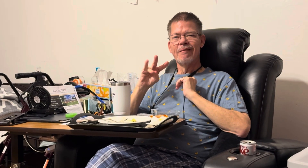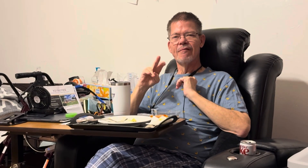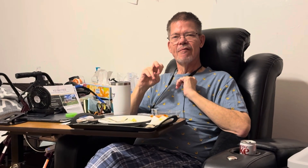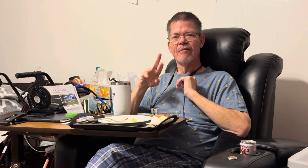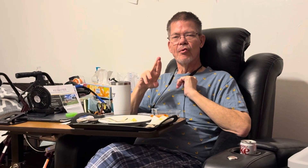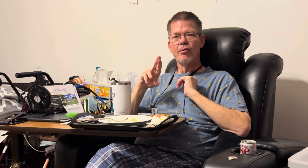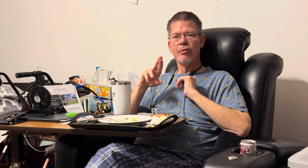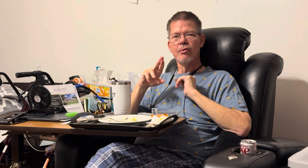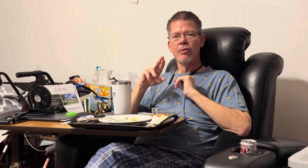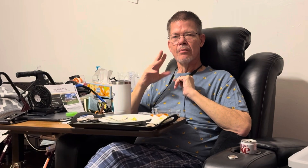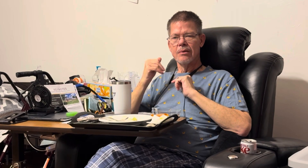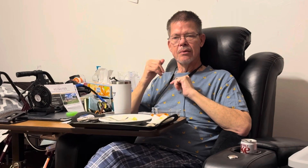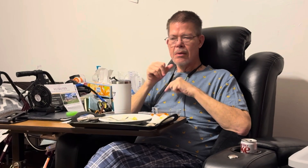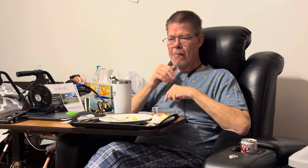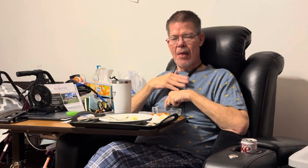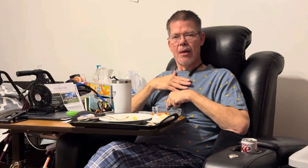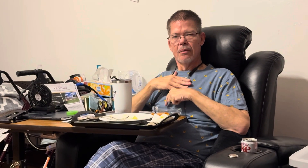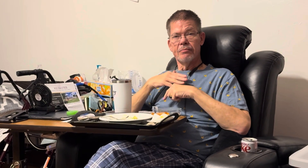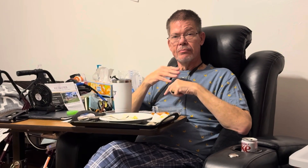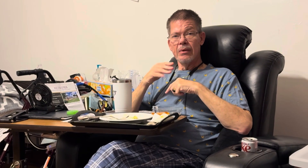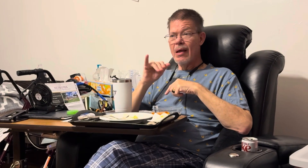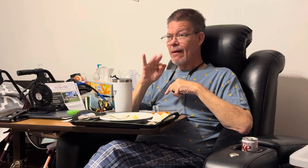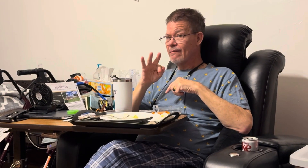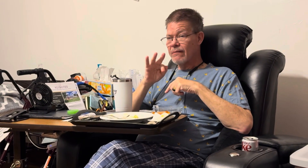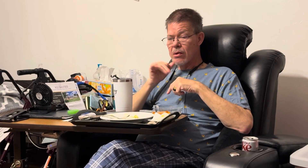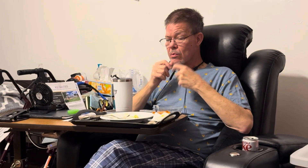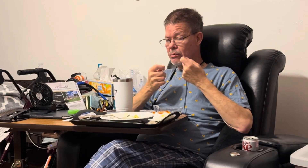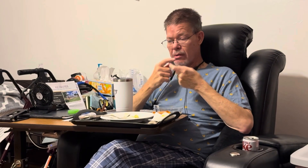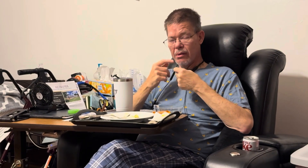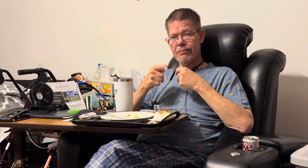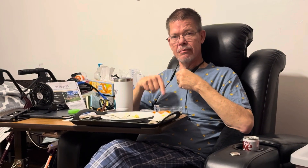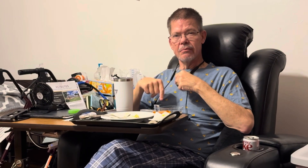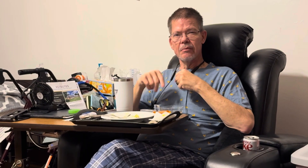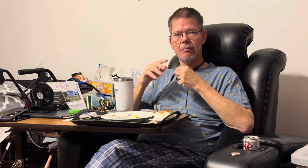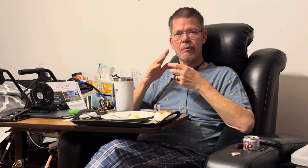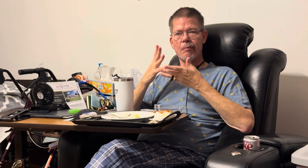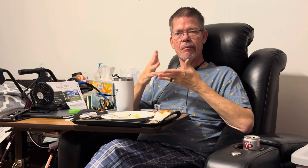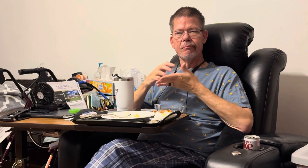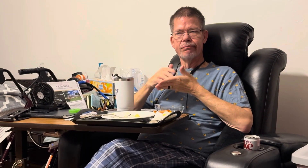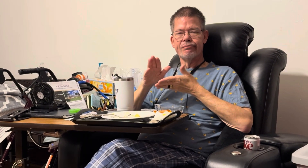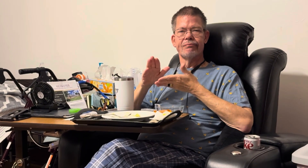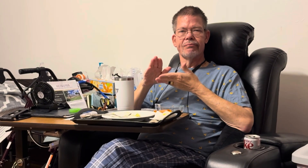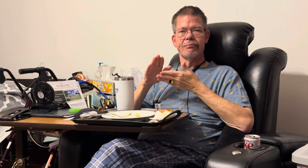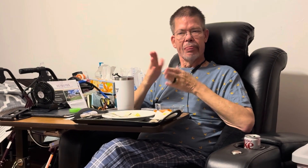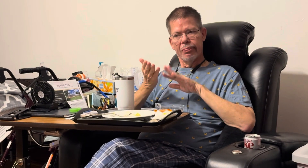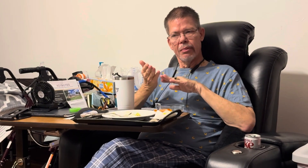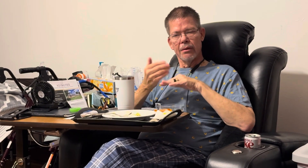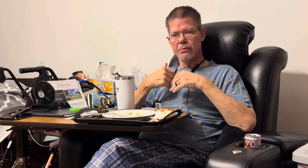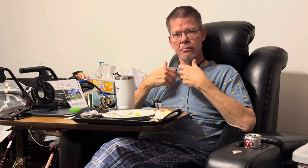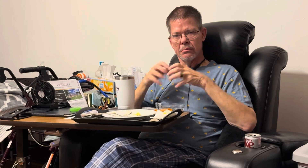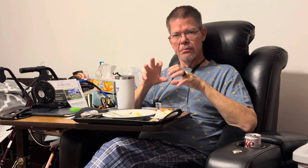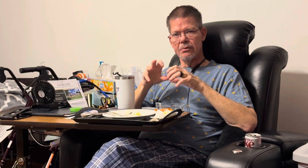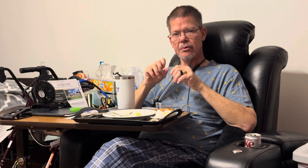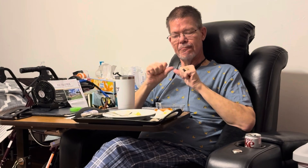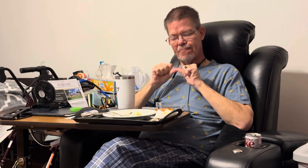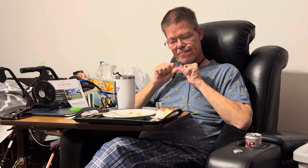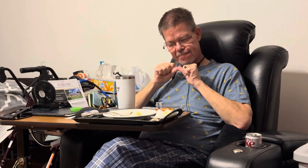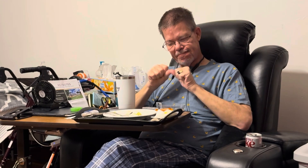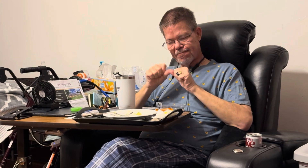rejecting my new liver. It's not my liver. And if I don't take these medicines, my body will reject it and I'll die, which I don't want.